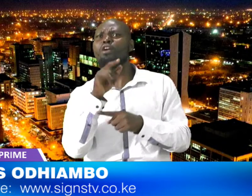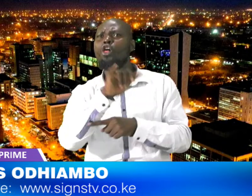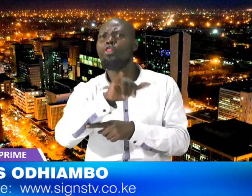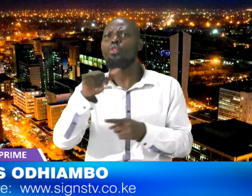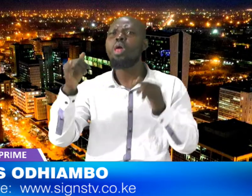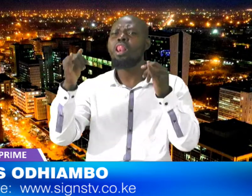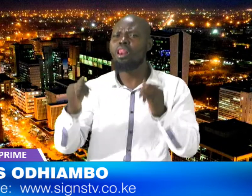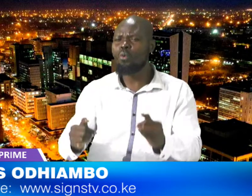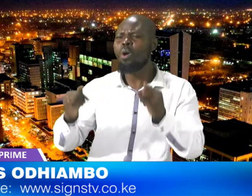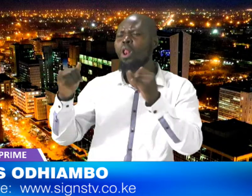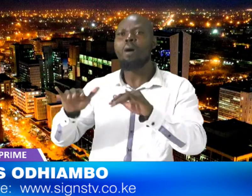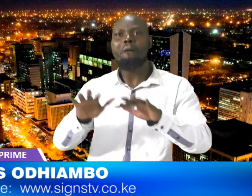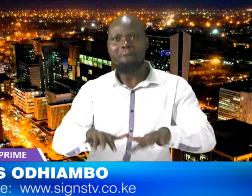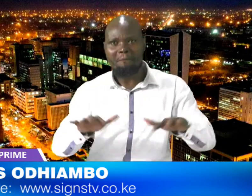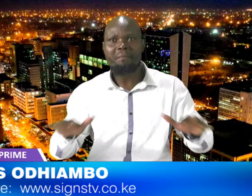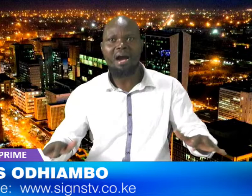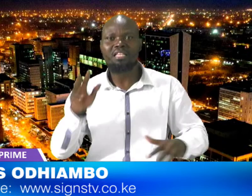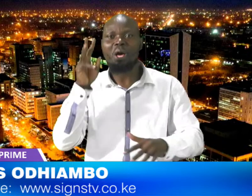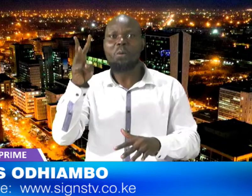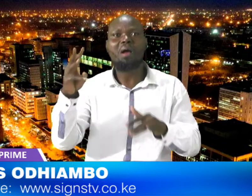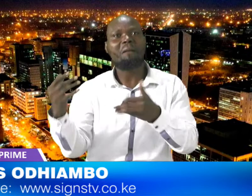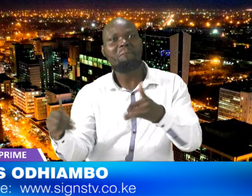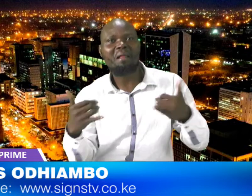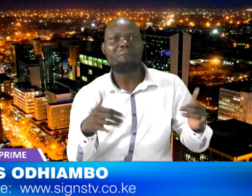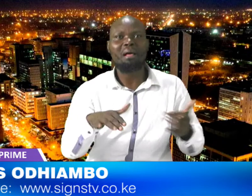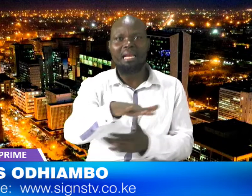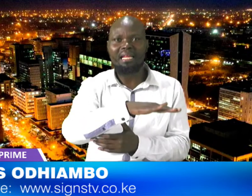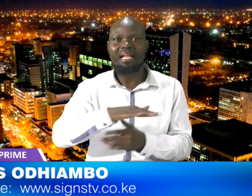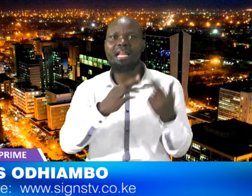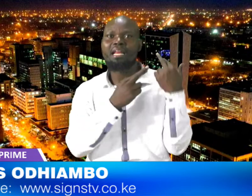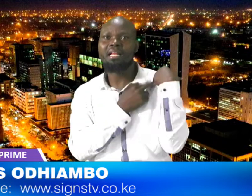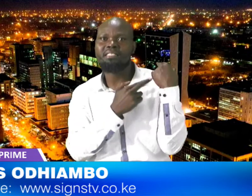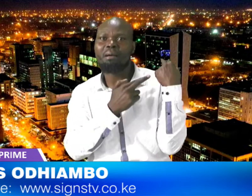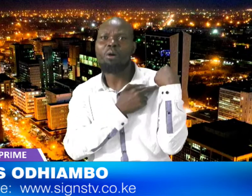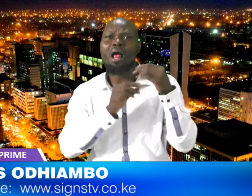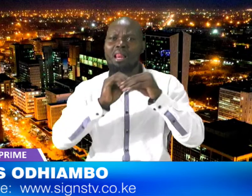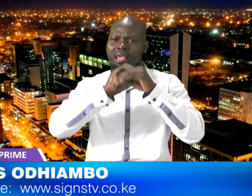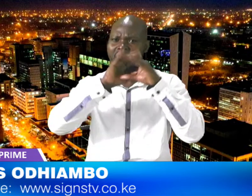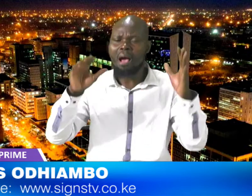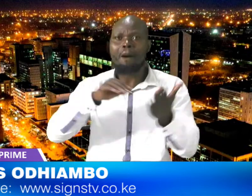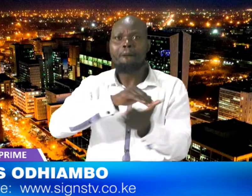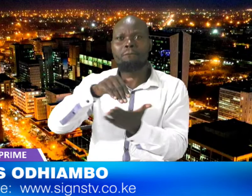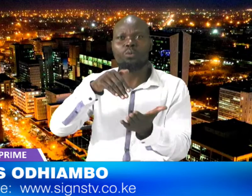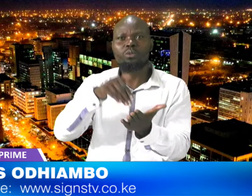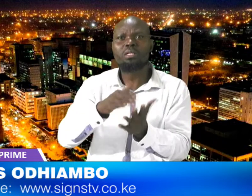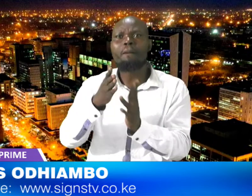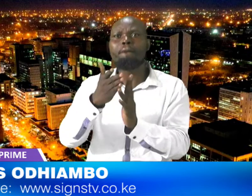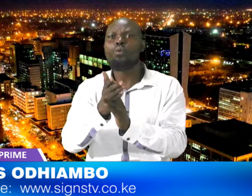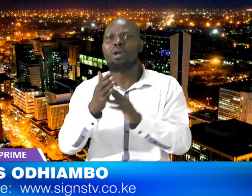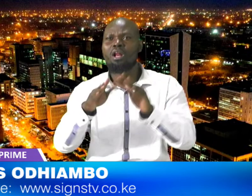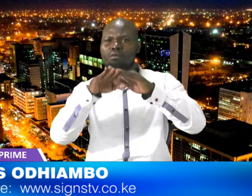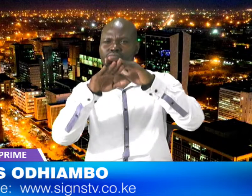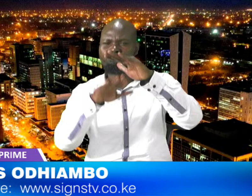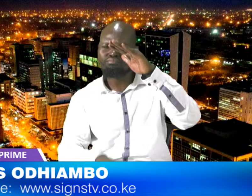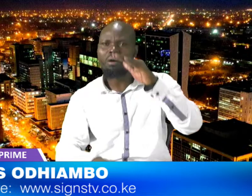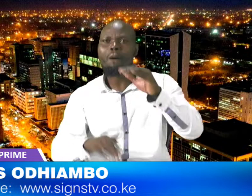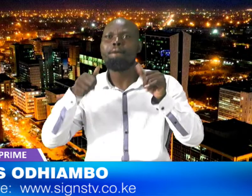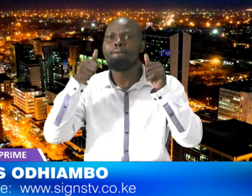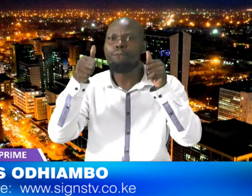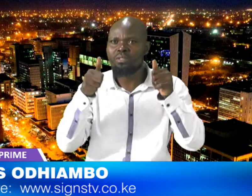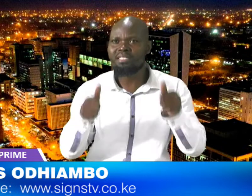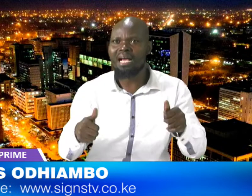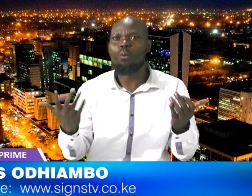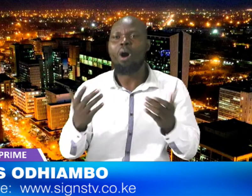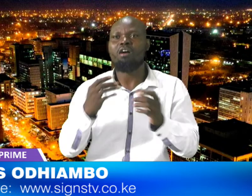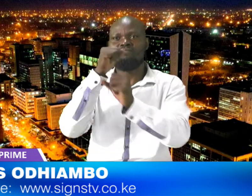Governor Anne Waiguru highlighted that these new markets will play a crucial role in eliminating